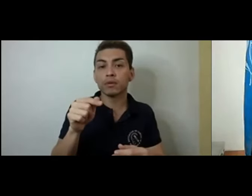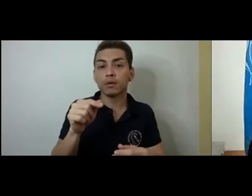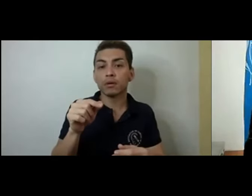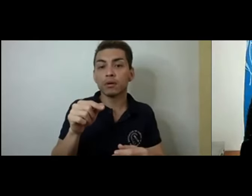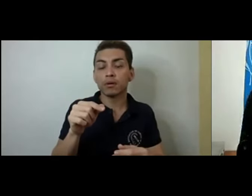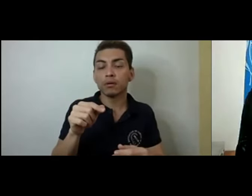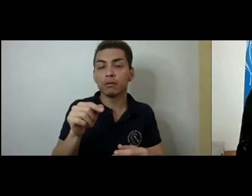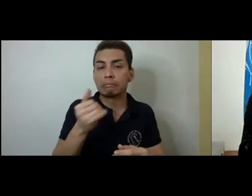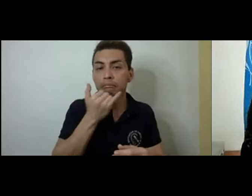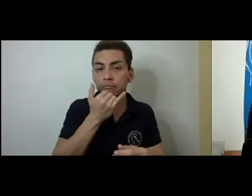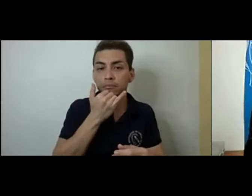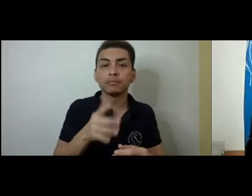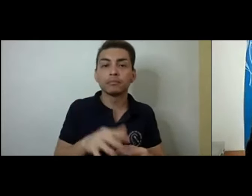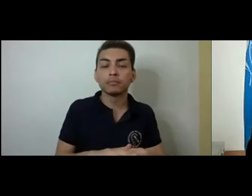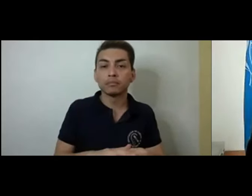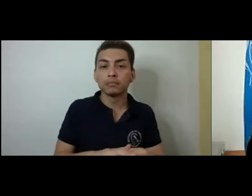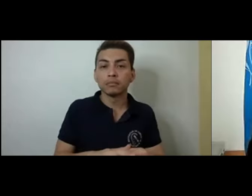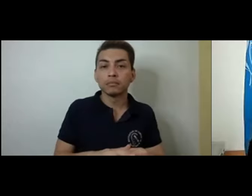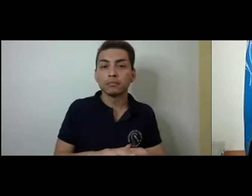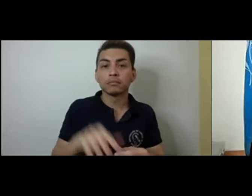in the message by UNESCO Secretary General,